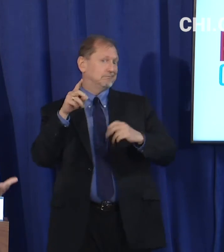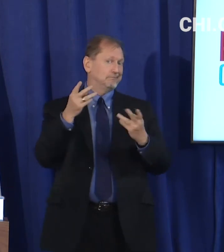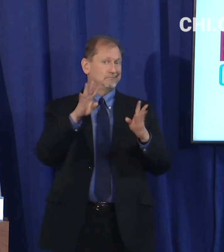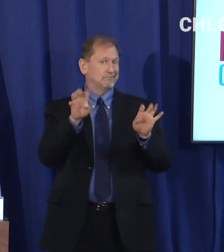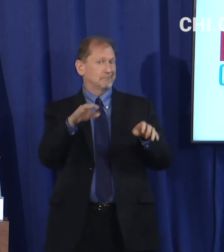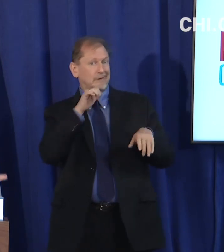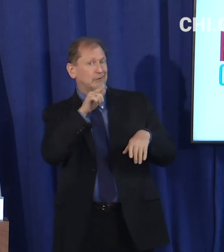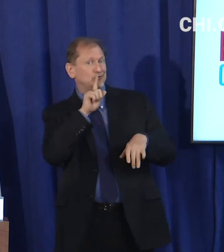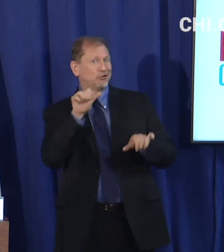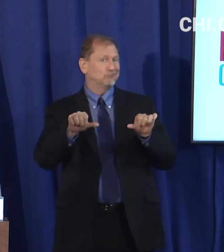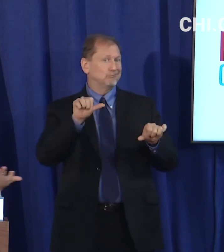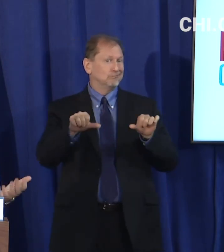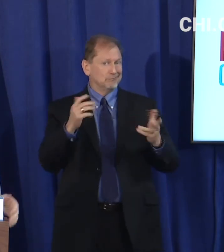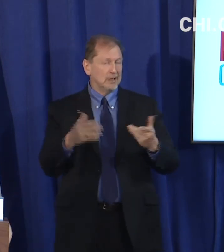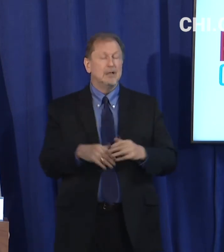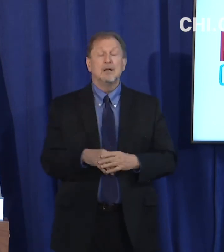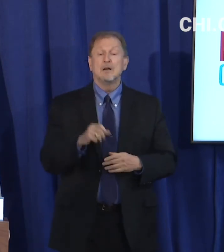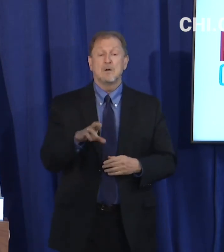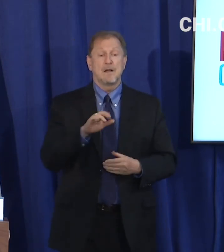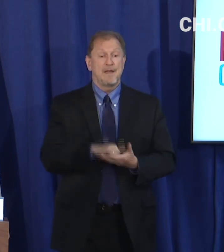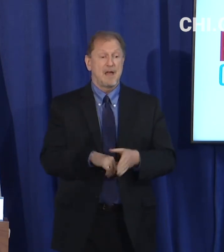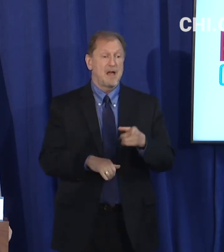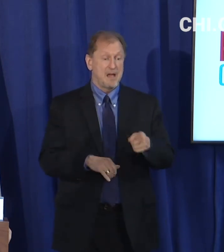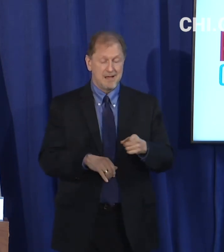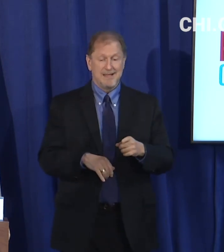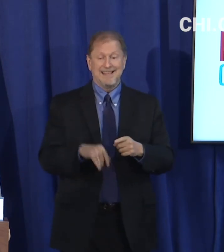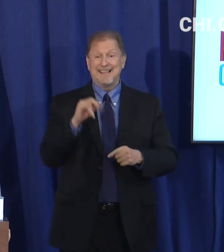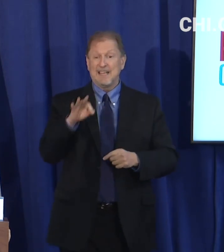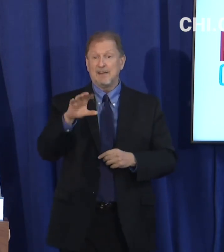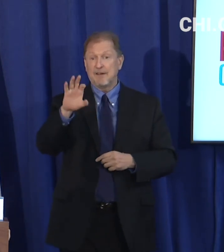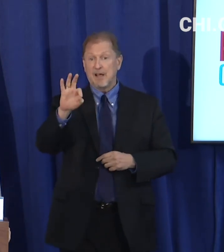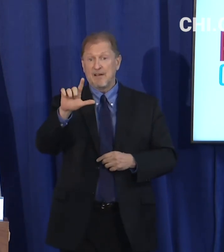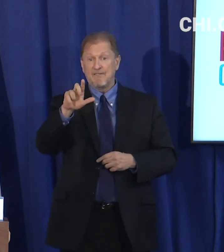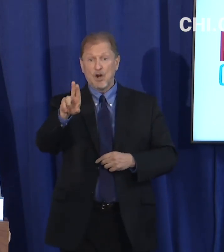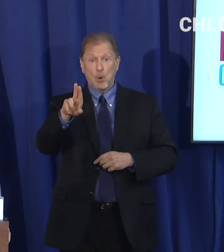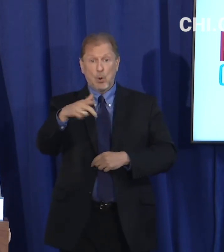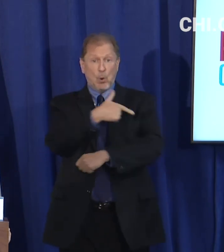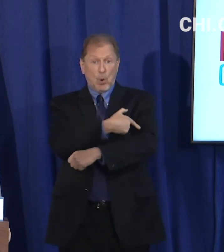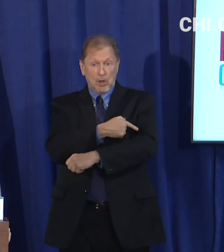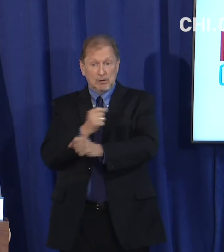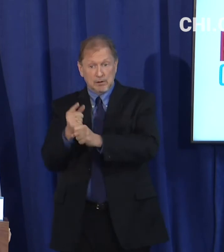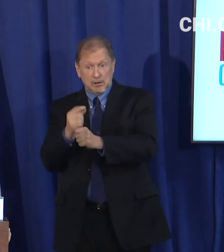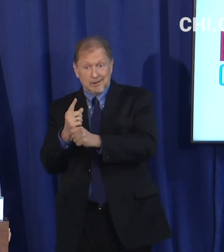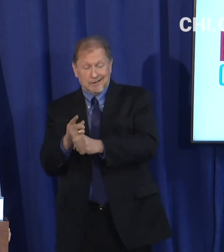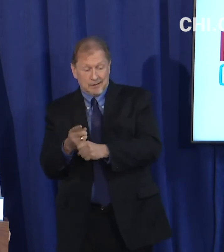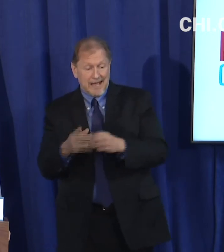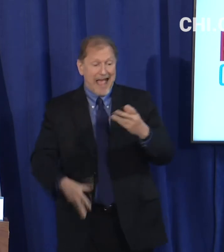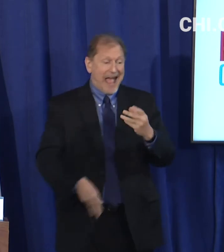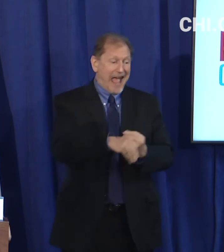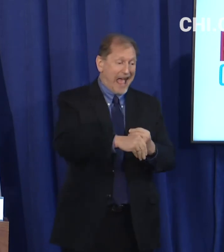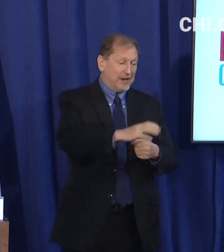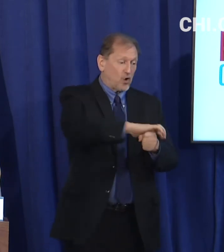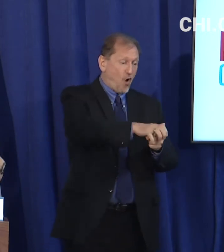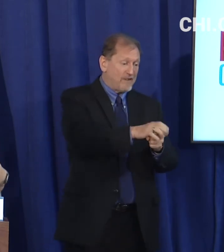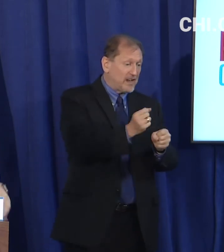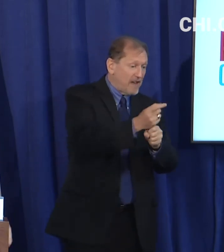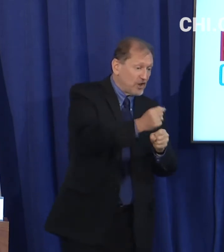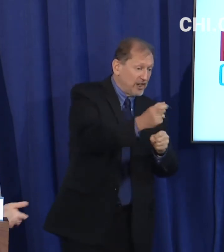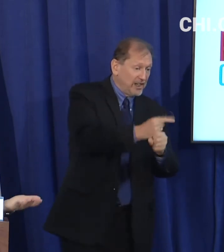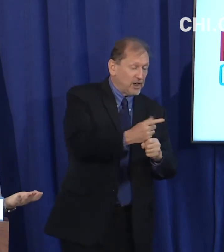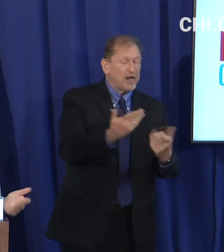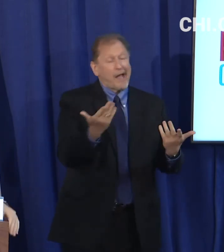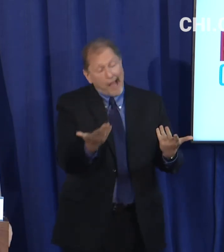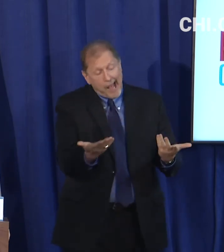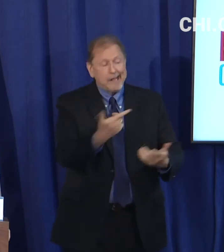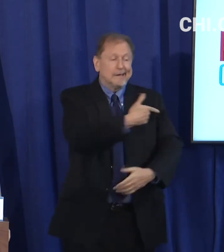might be something that we gave annually like the flu. That would still be very effective. But I think it's looking promising that it would have some more